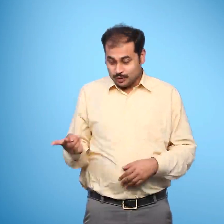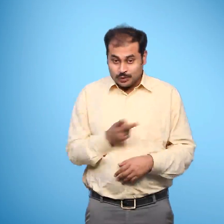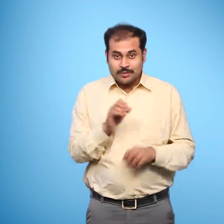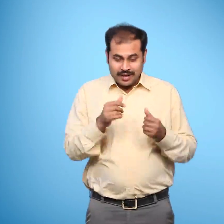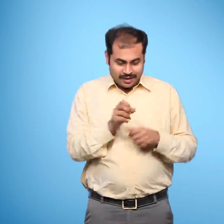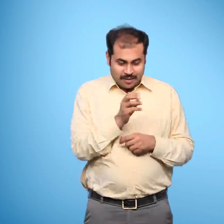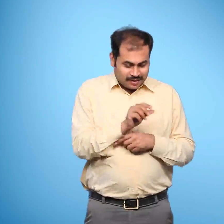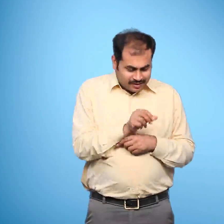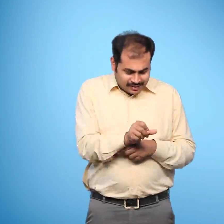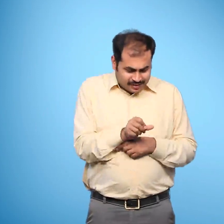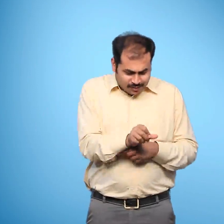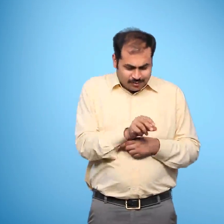Each player has a button.